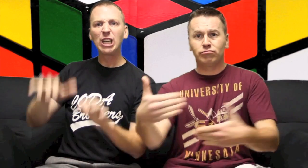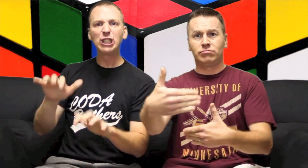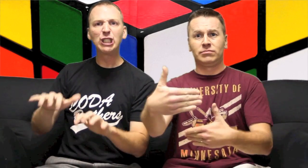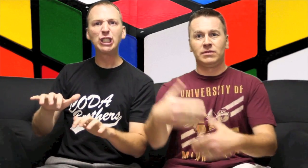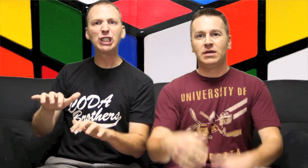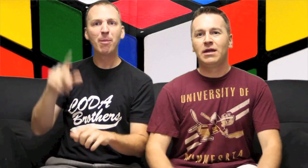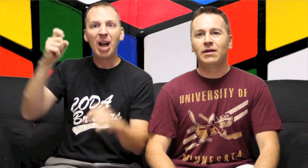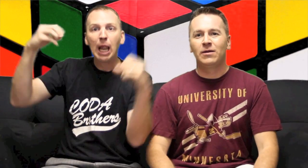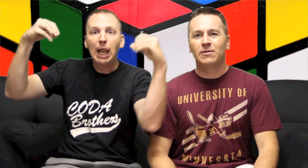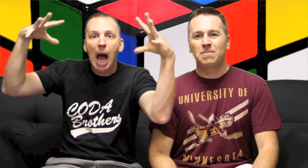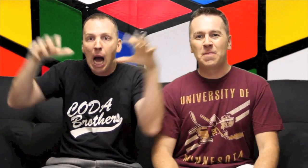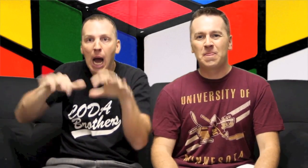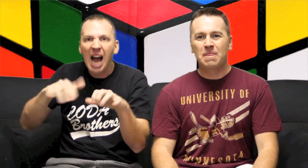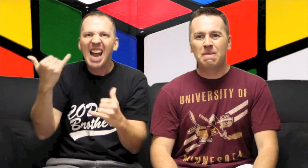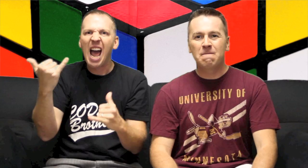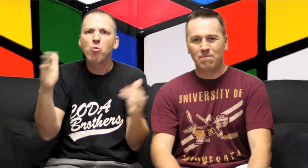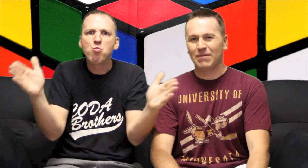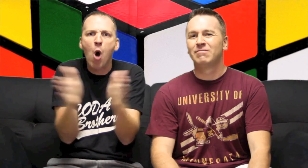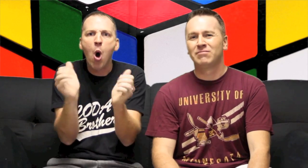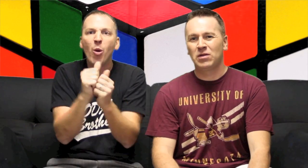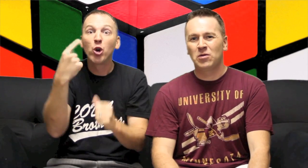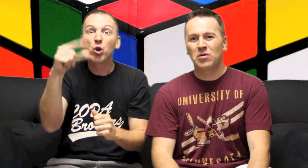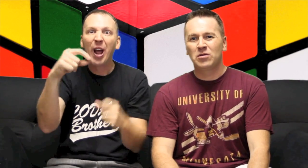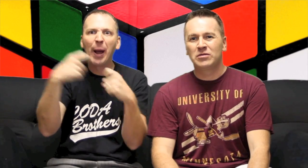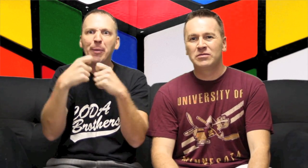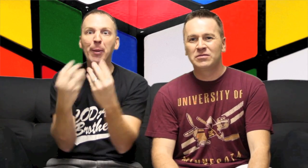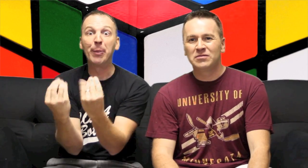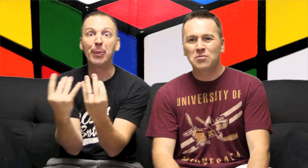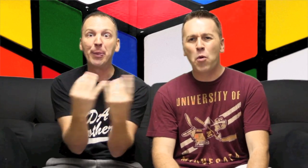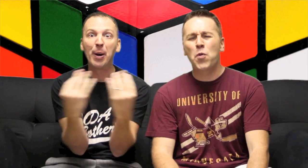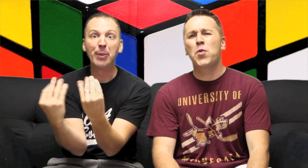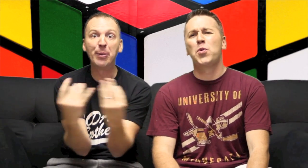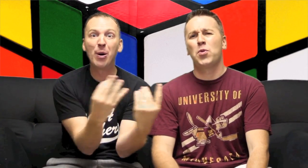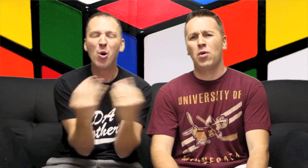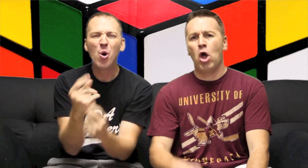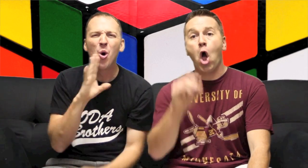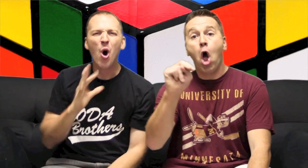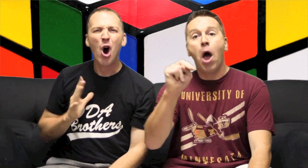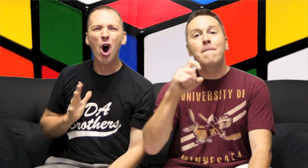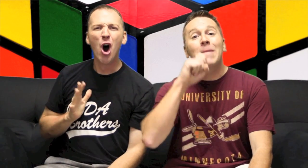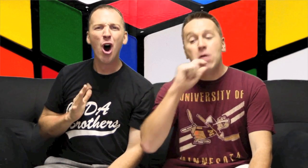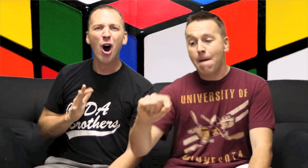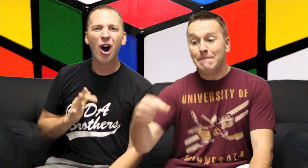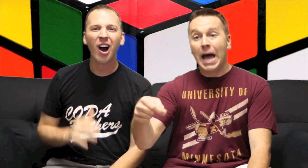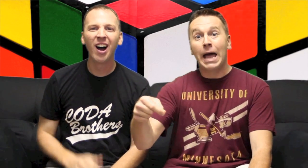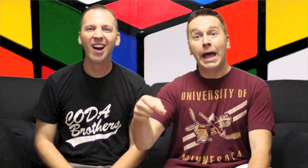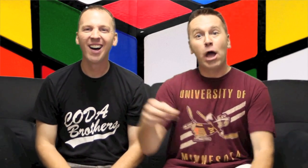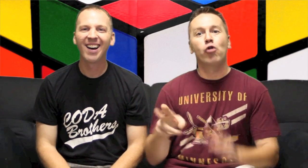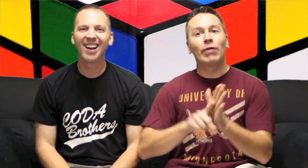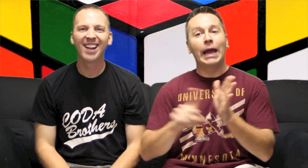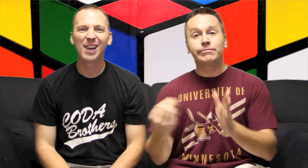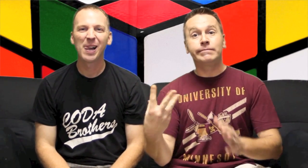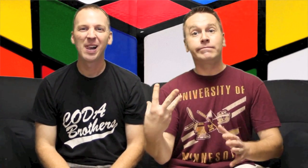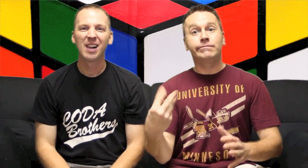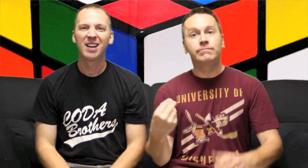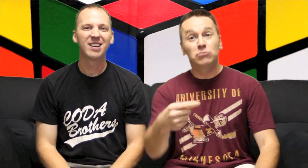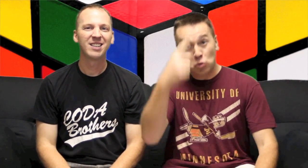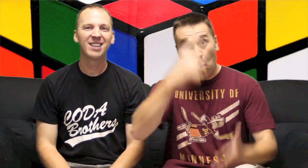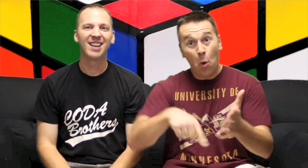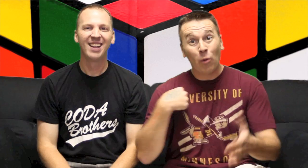Got Remember it was tiny. this huge TTY and you had to have the lights on? Now it was small and it was electric and green and it was awesome. The on was a metal switch. When it rained, the light would